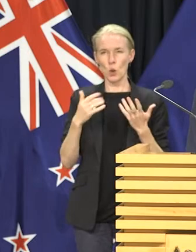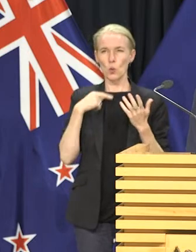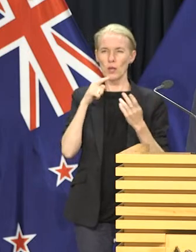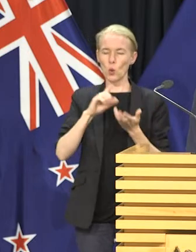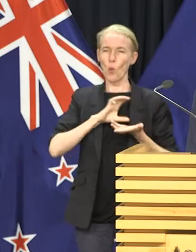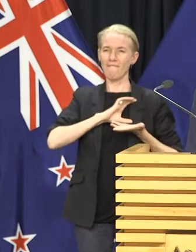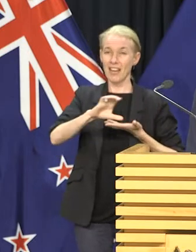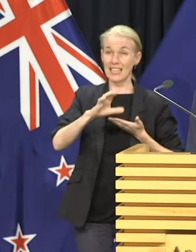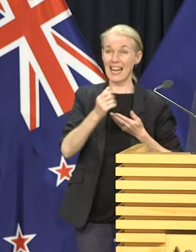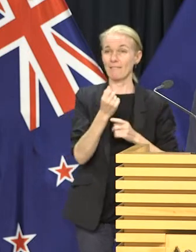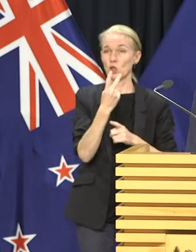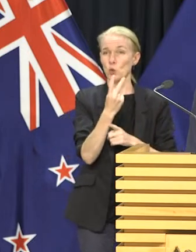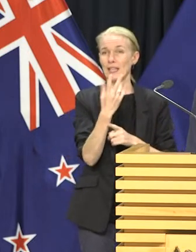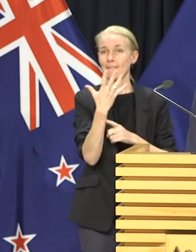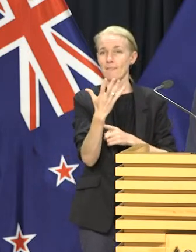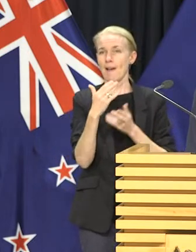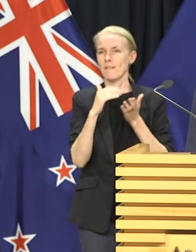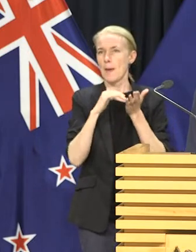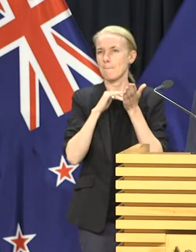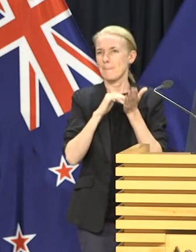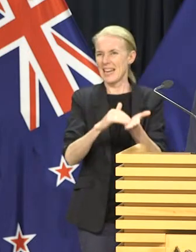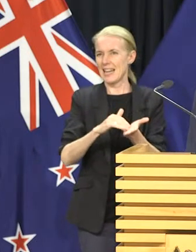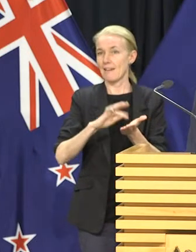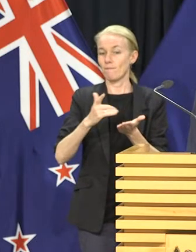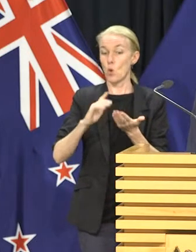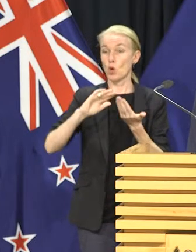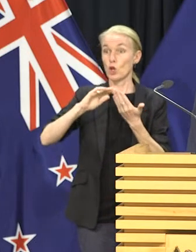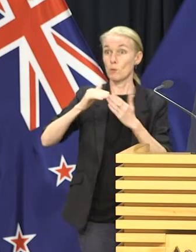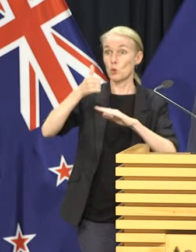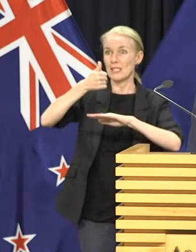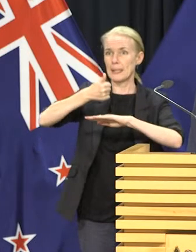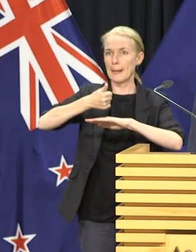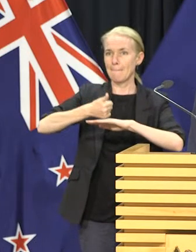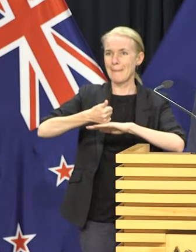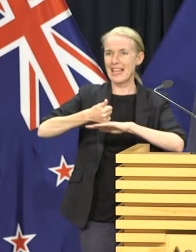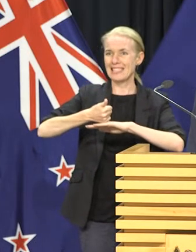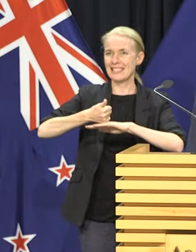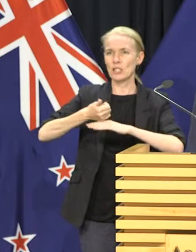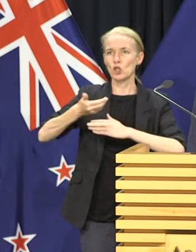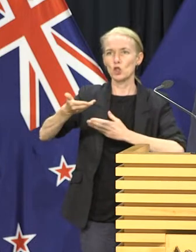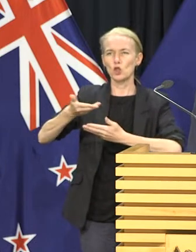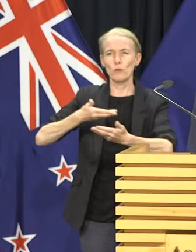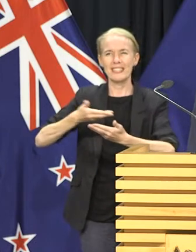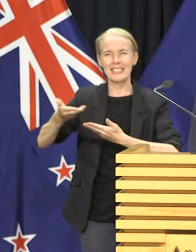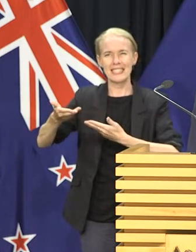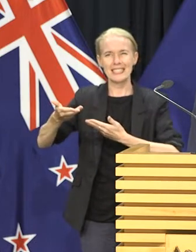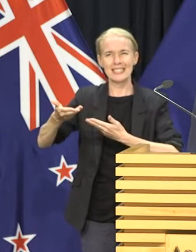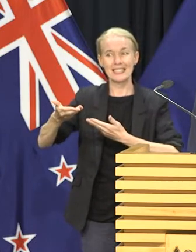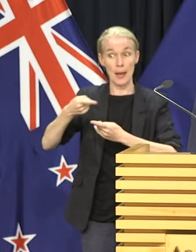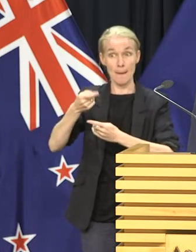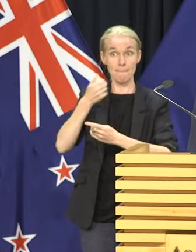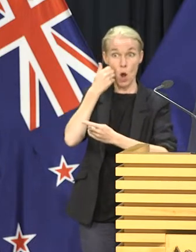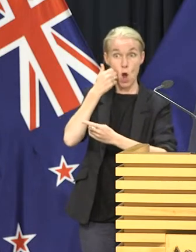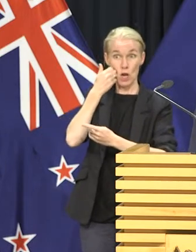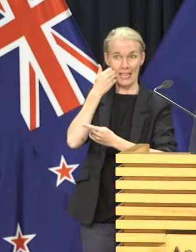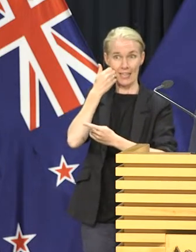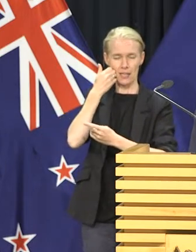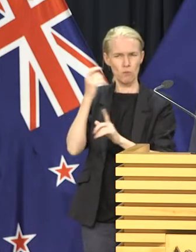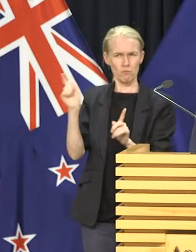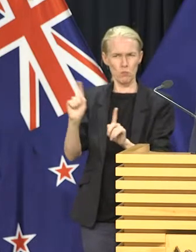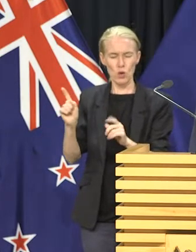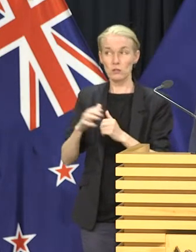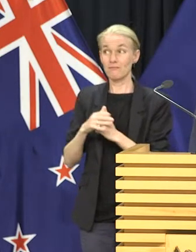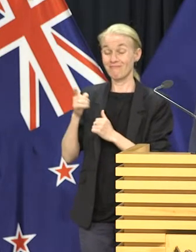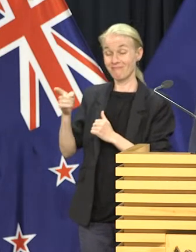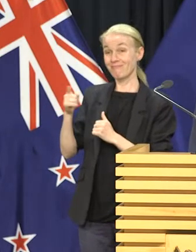vaccine support services to help Māori health providers. What are those support services that are being funded there? Oh, well, those are the things that we're exploring with the